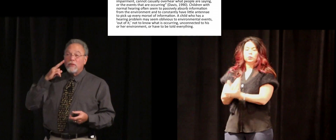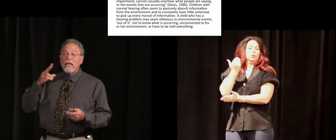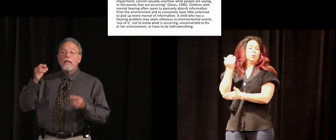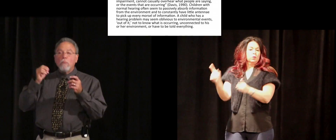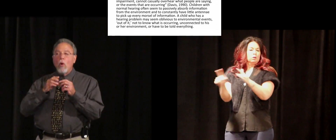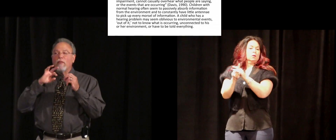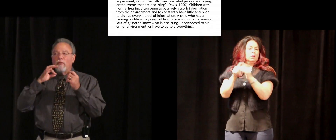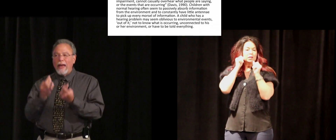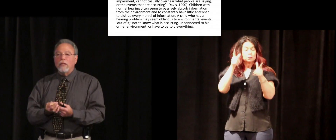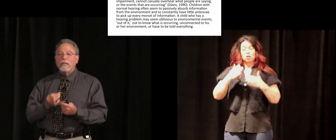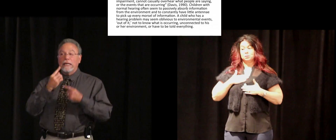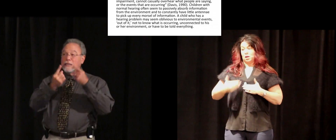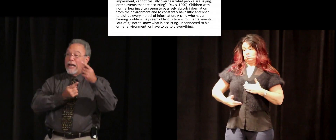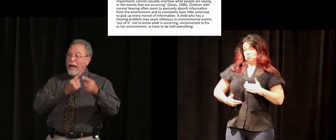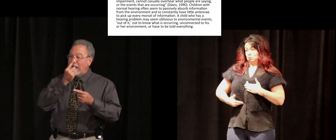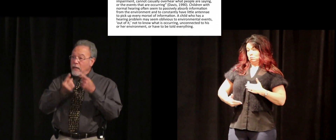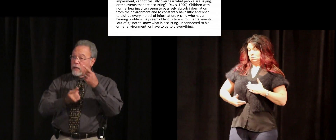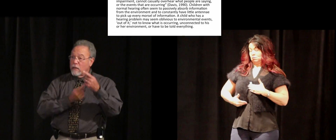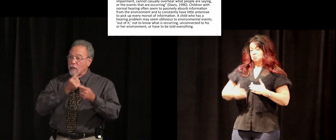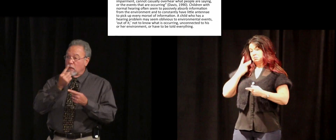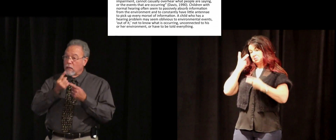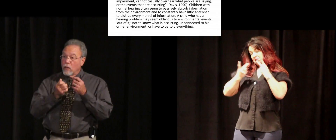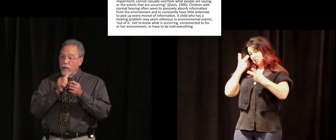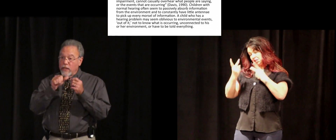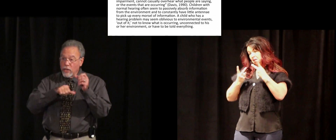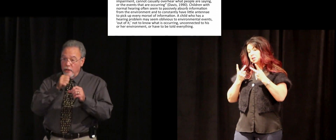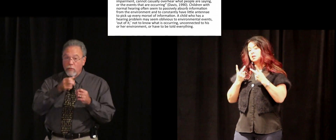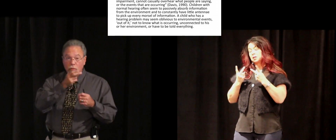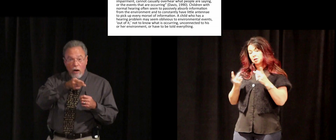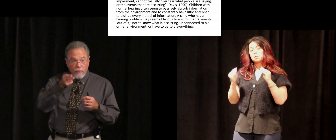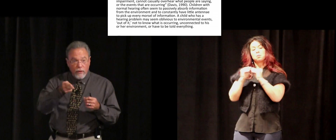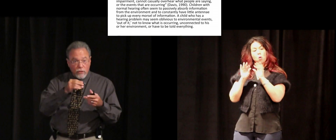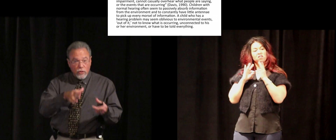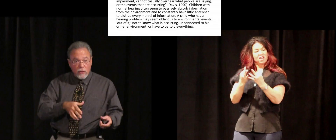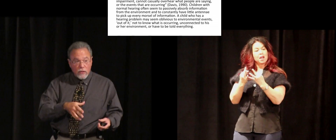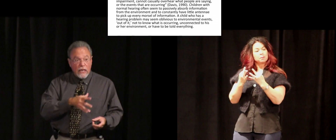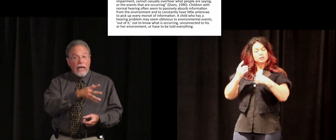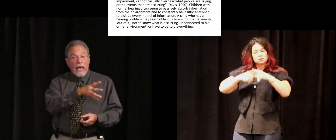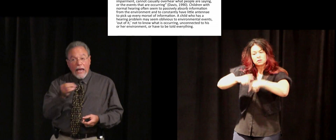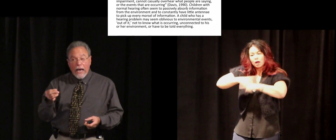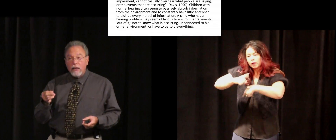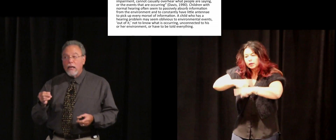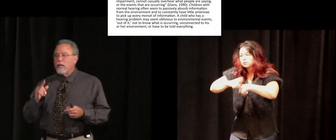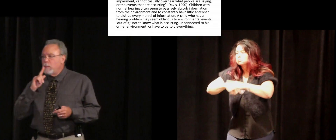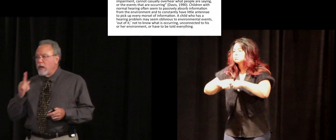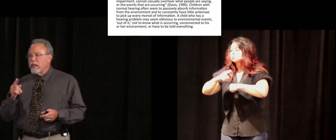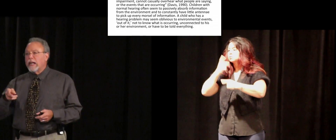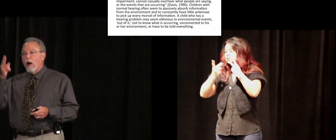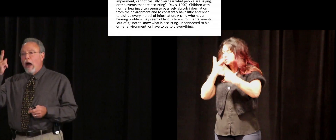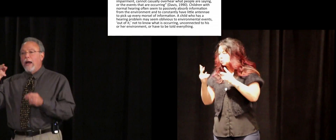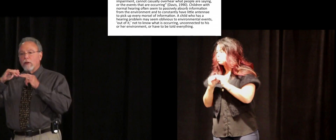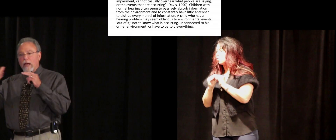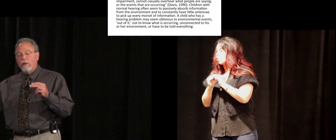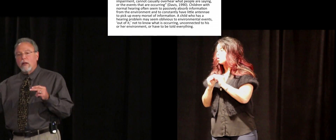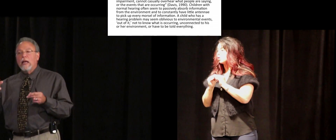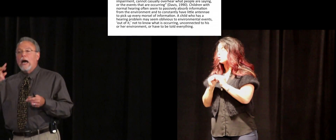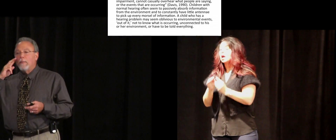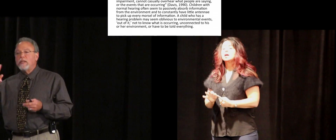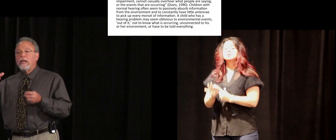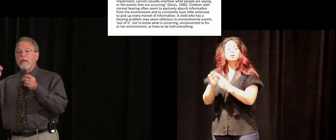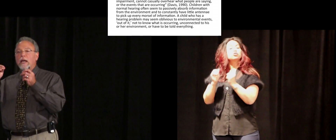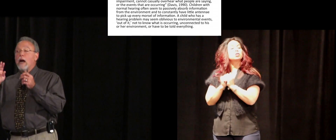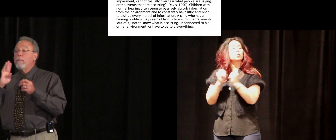And they're looking around at each other and like, really, really, really, I didn't know that. You say, but it doesn't matter because whatever